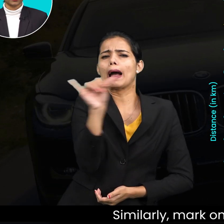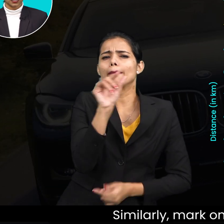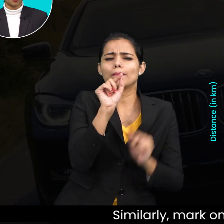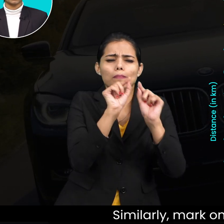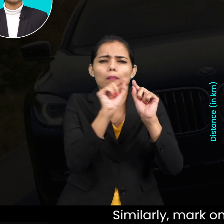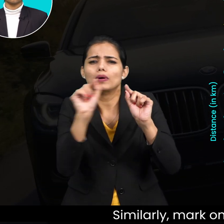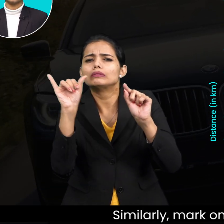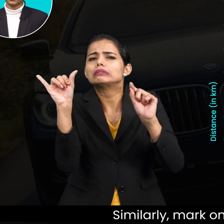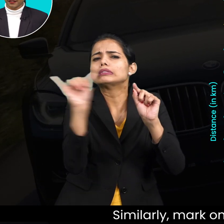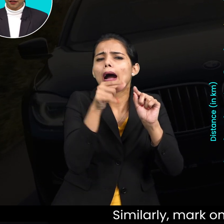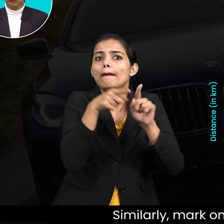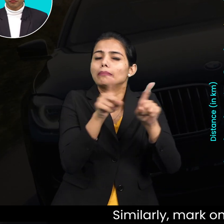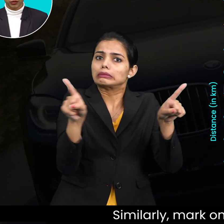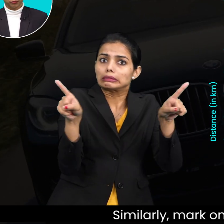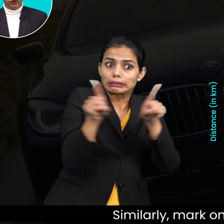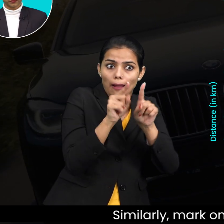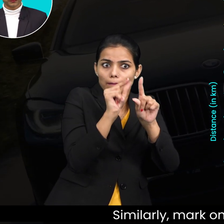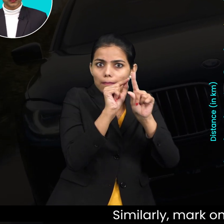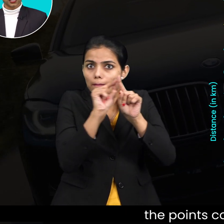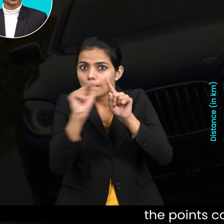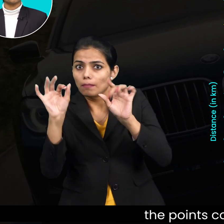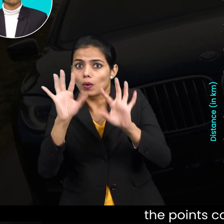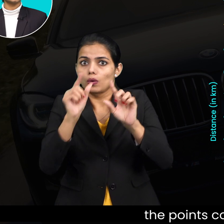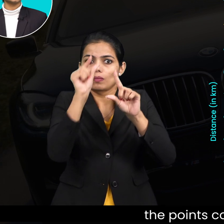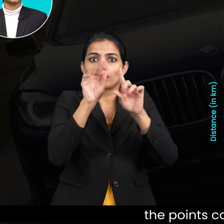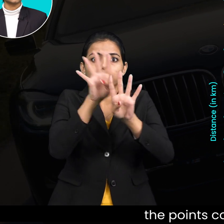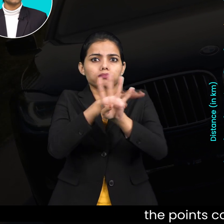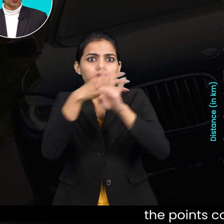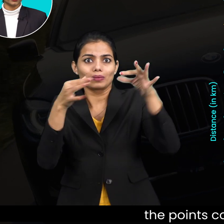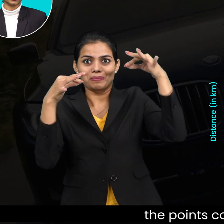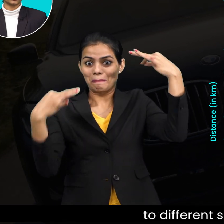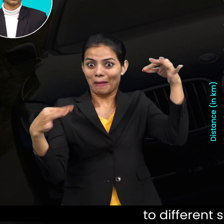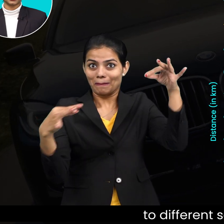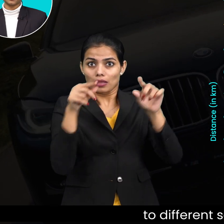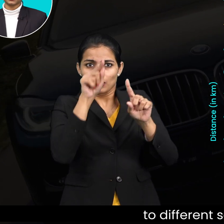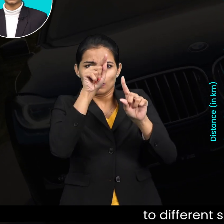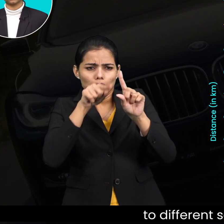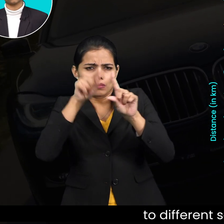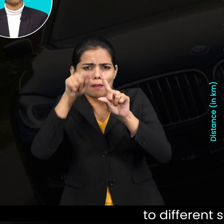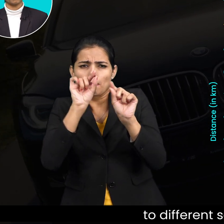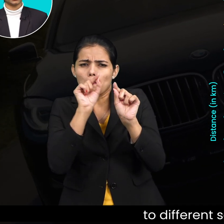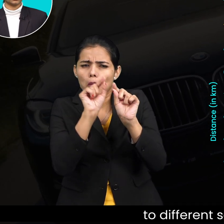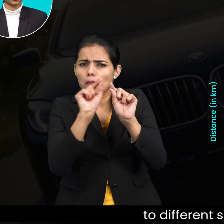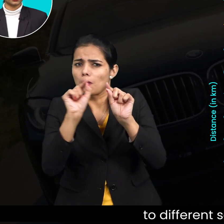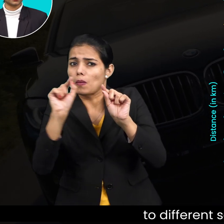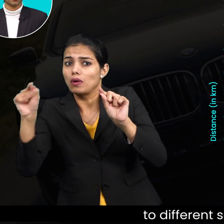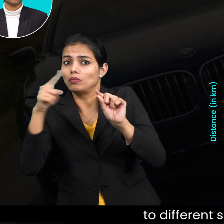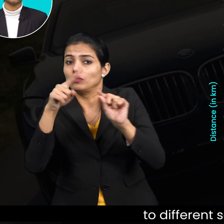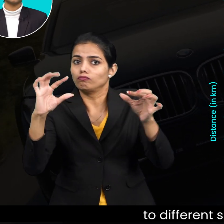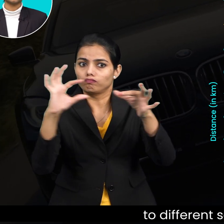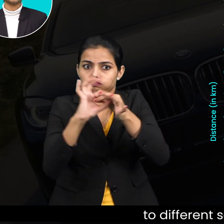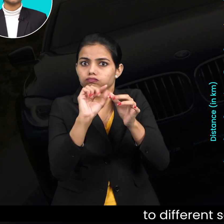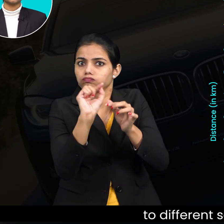Similarly, mark on the graph paper the points corresponding to different sets of